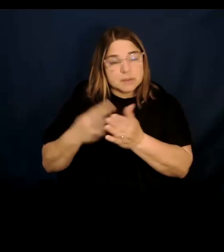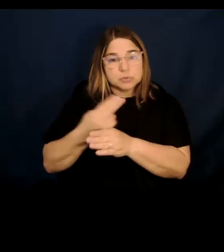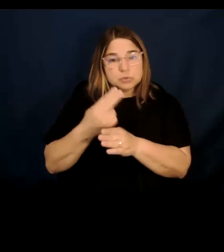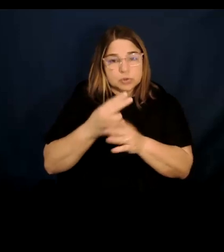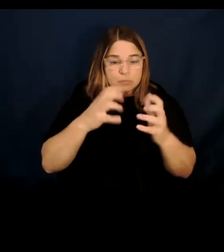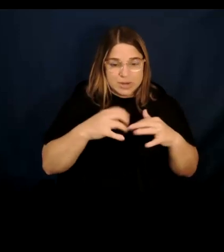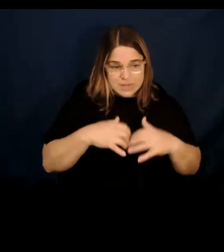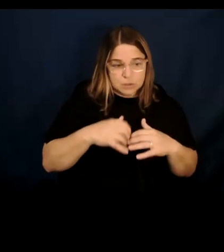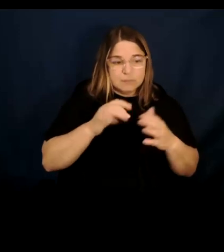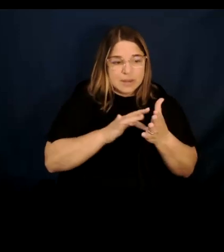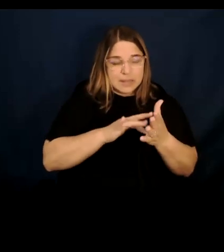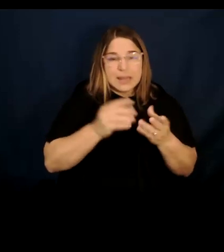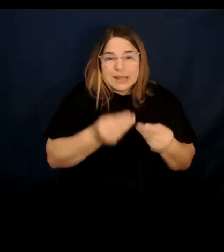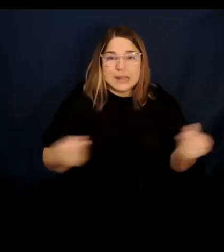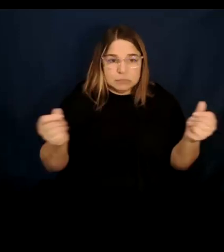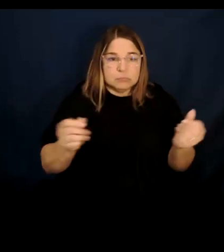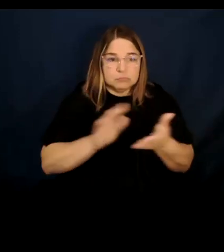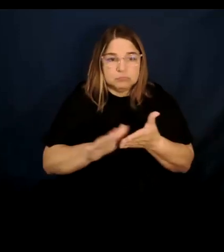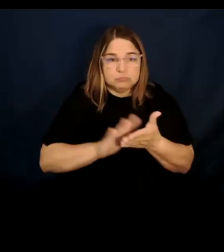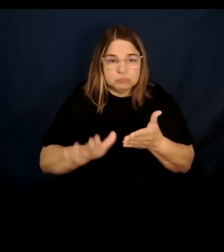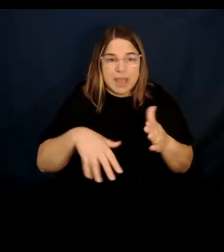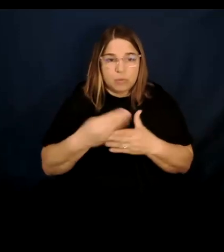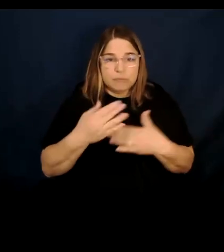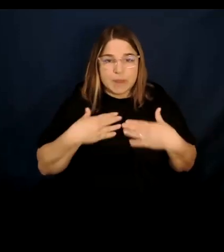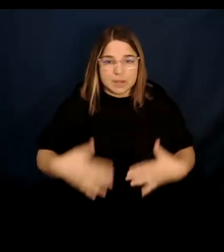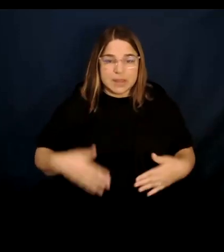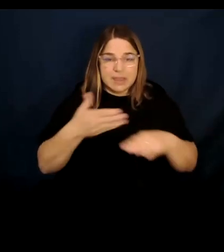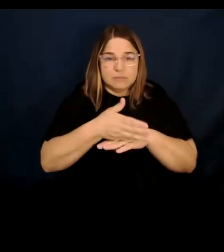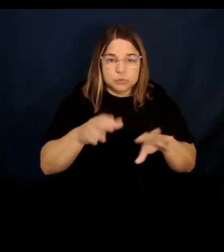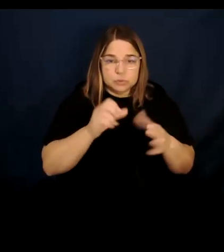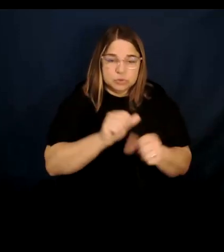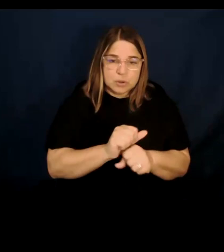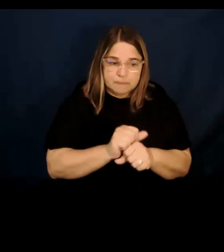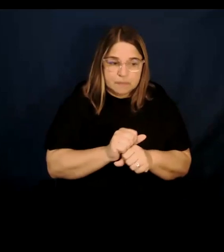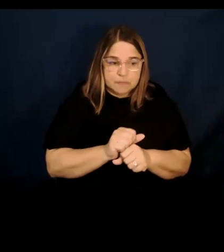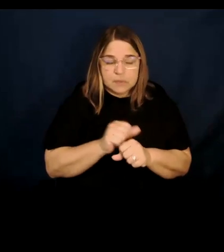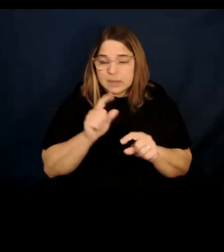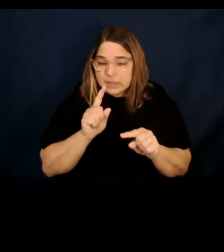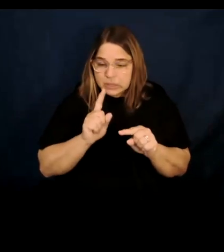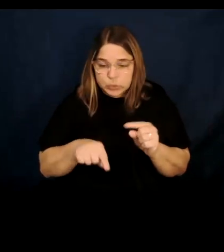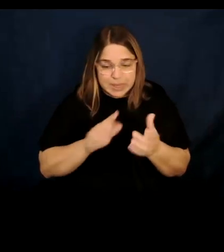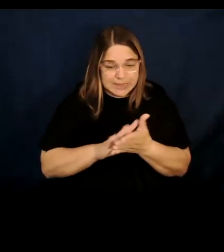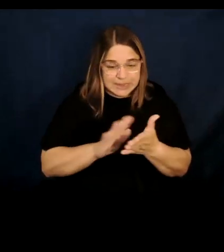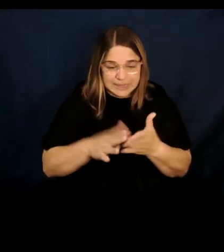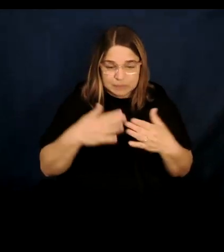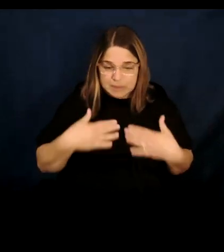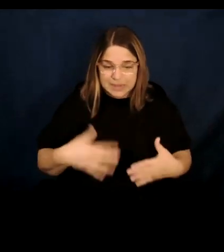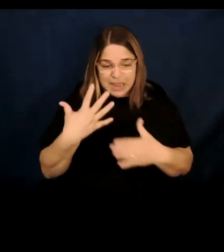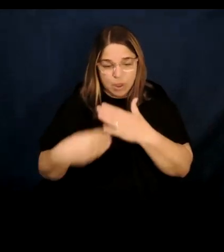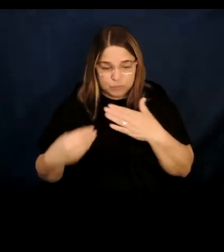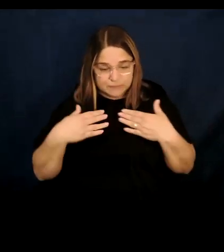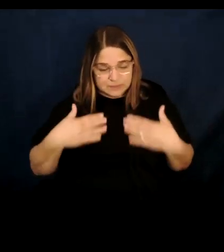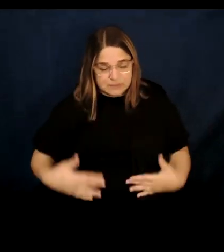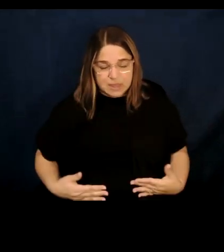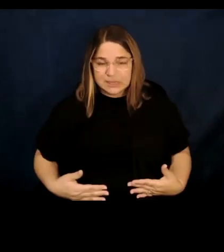body once they've done their job. If you're not able to clear medications and move them out of your system, you